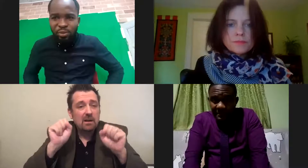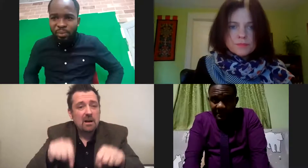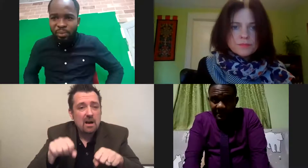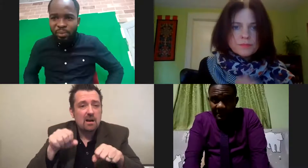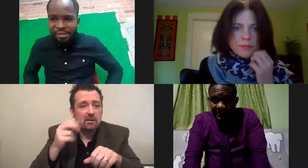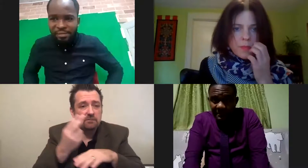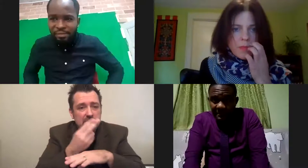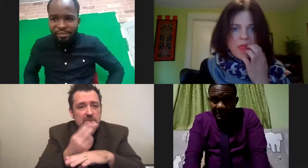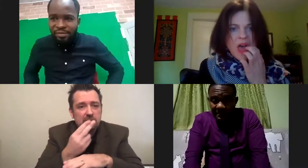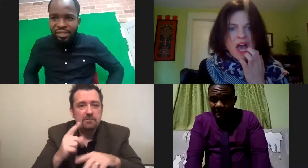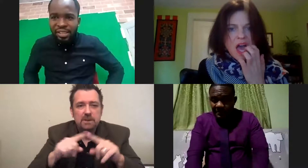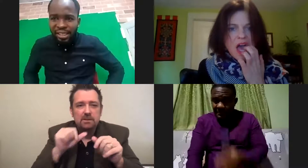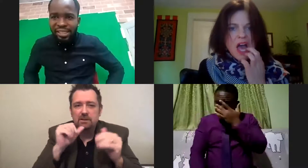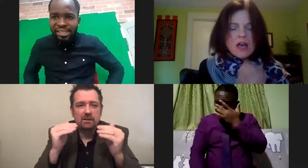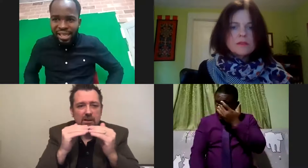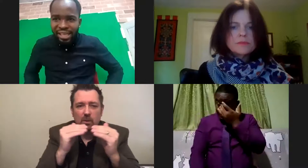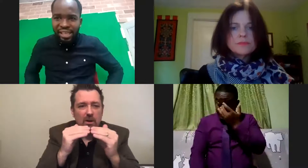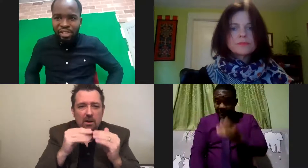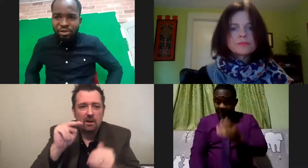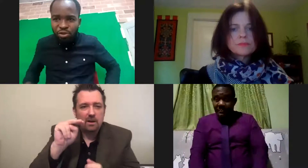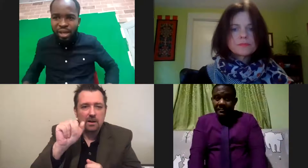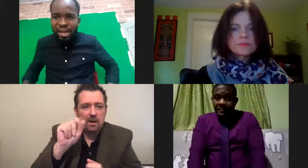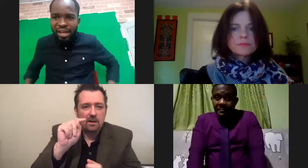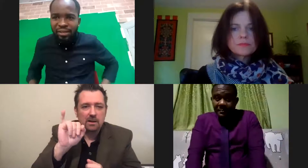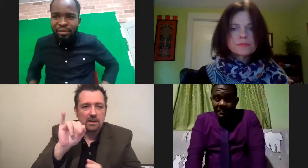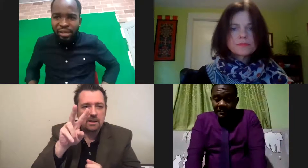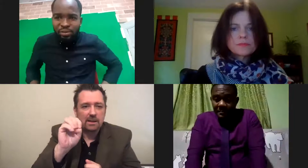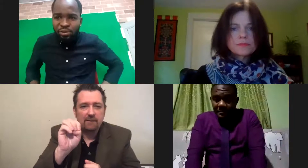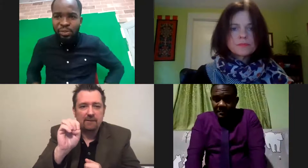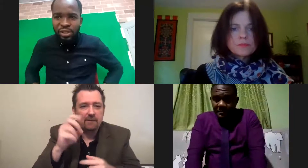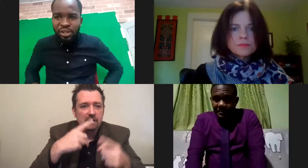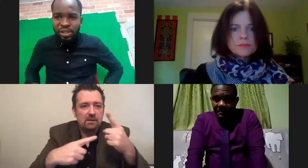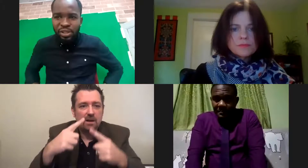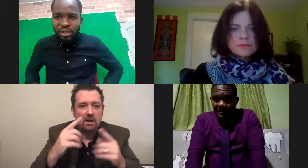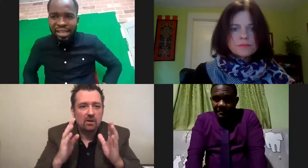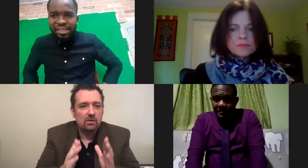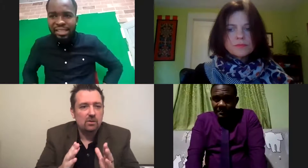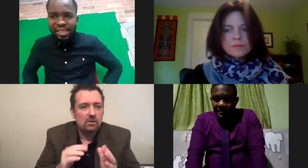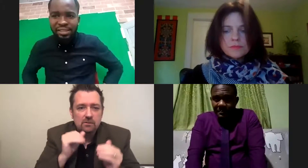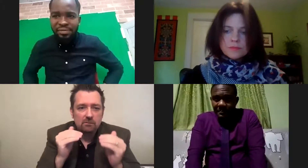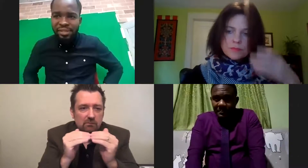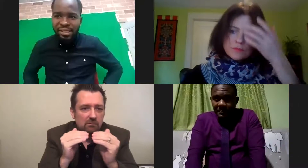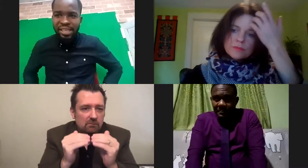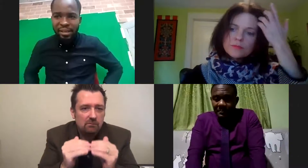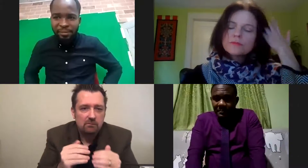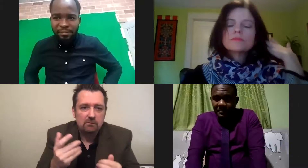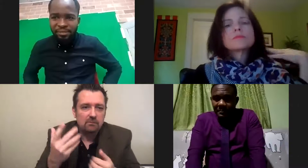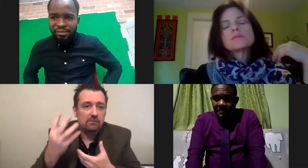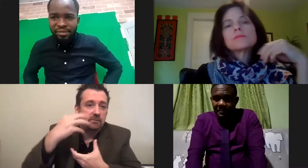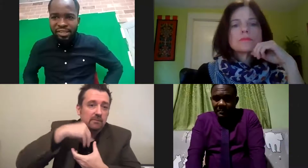language is missed. Okay. Visual, but we not be sure as the native